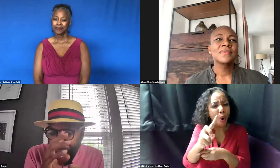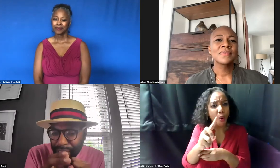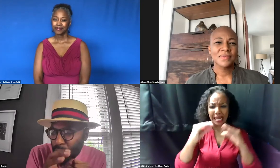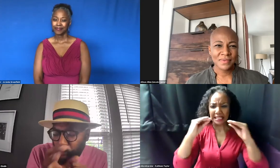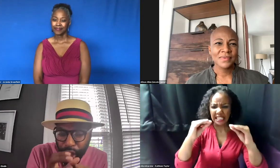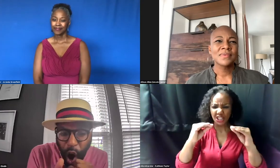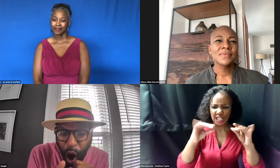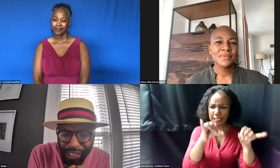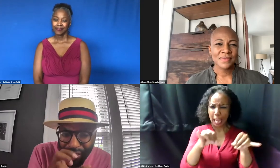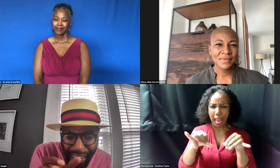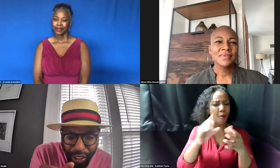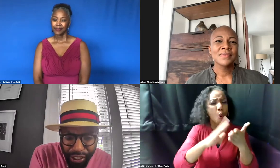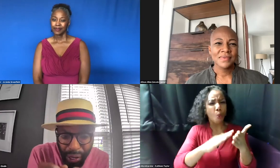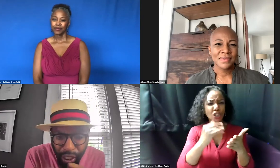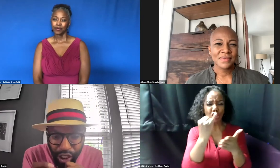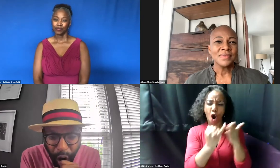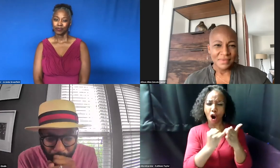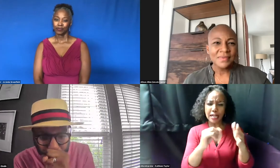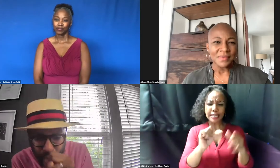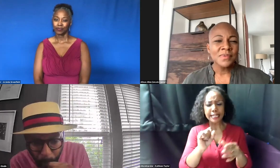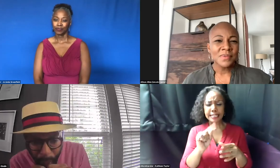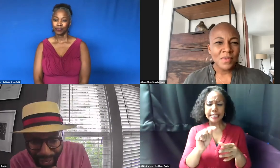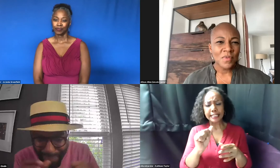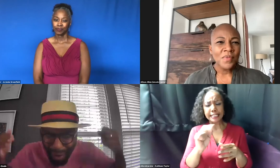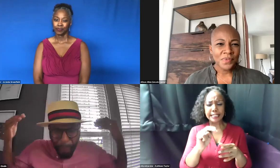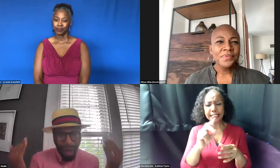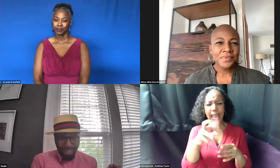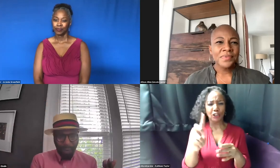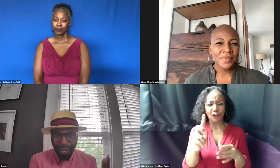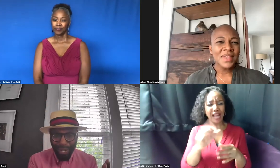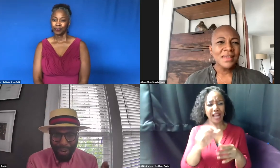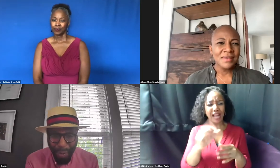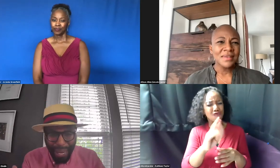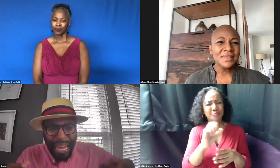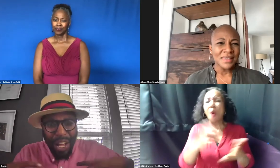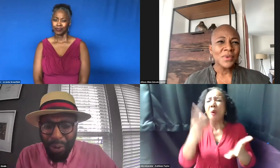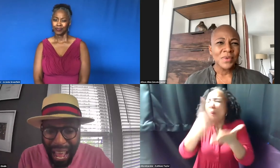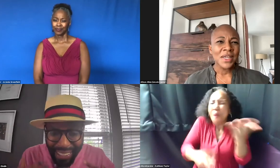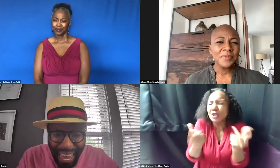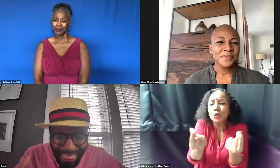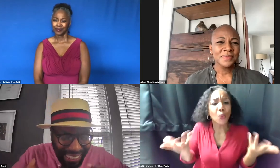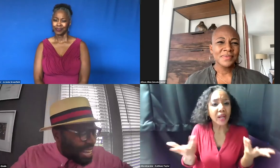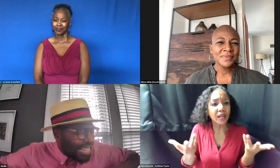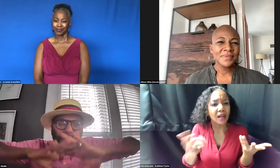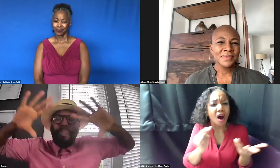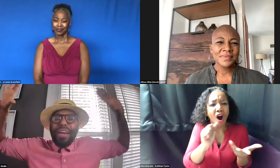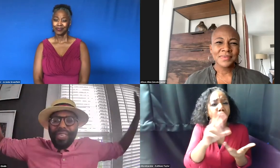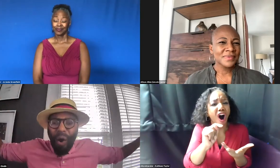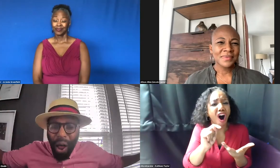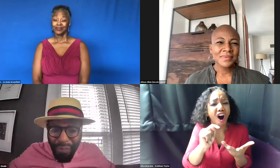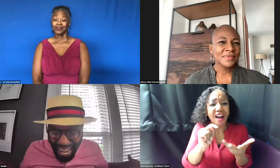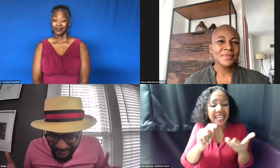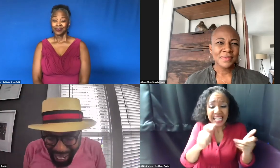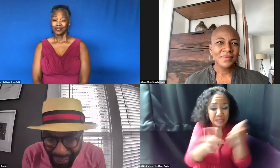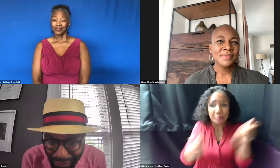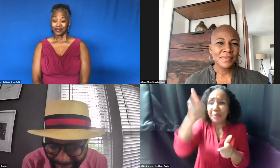like, and, you know, what are your art standards and what is your art rubric? I'm like, what in the world are you doing? Do not take this thing that is bigger than